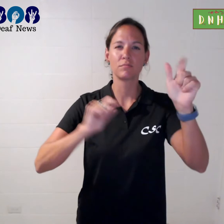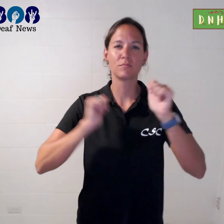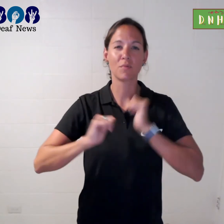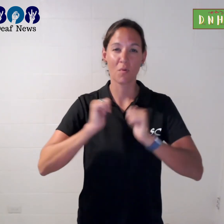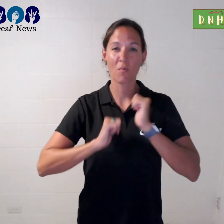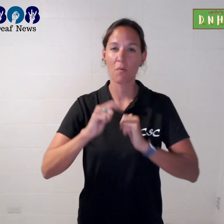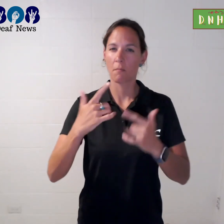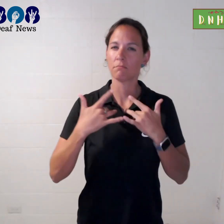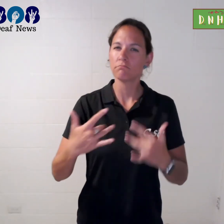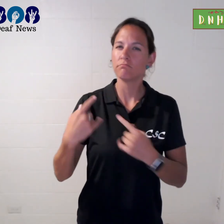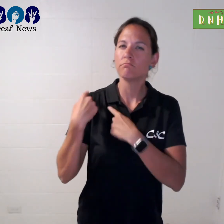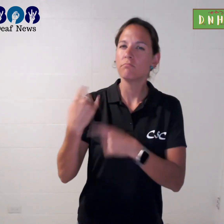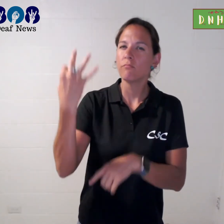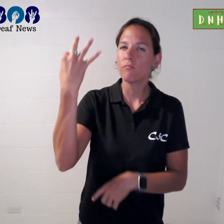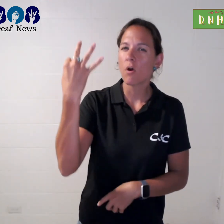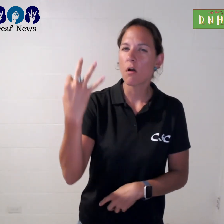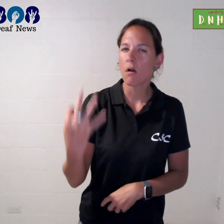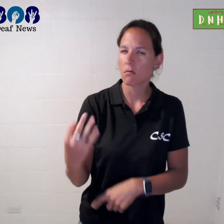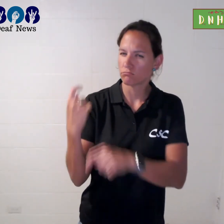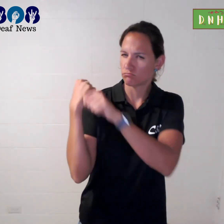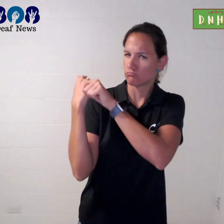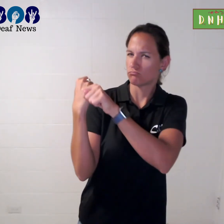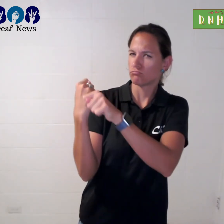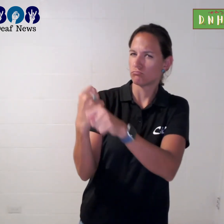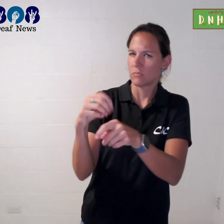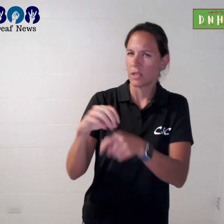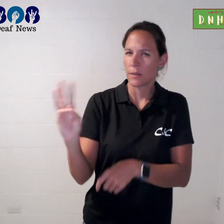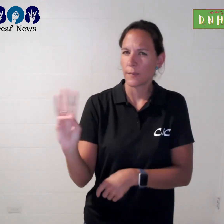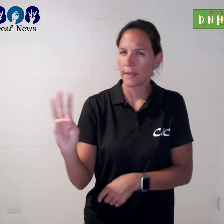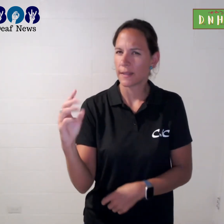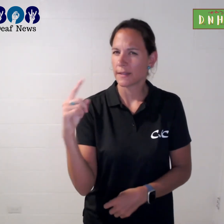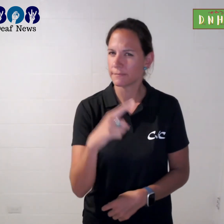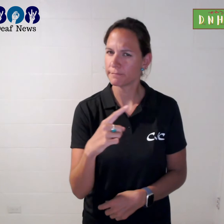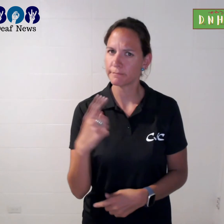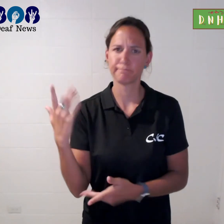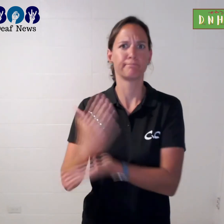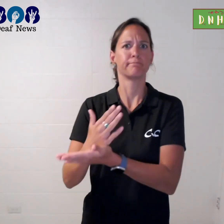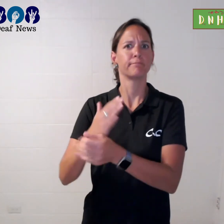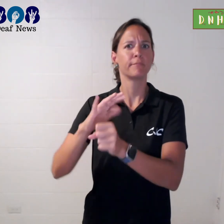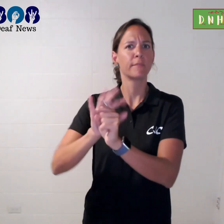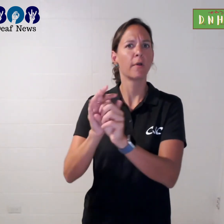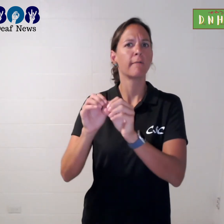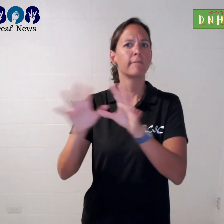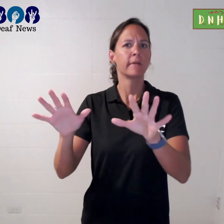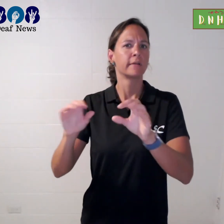This show has been a tradition every Friday night in Waikiki. In March 2020, the